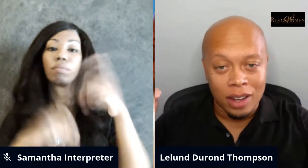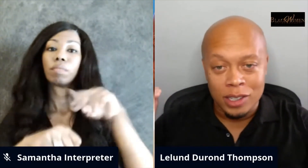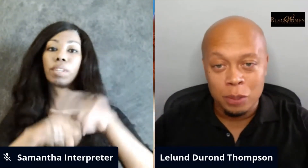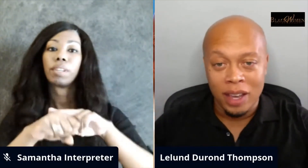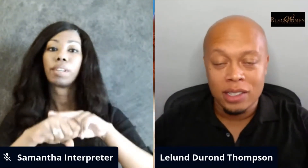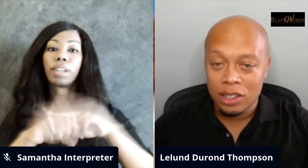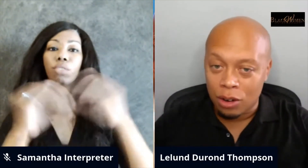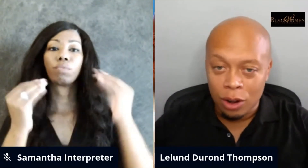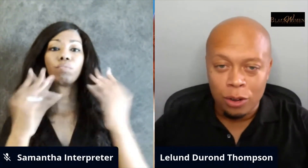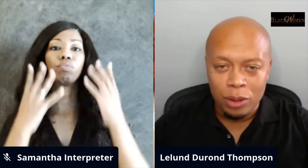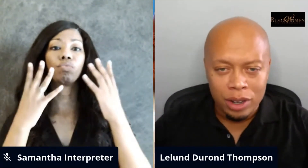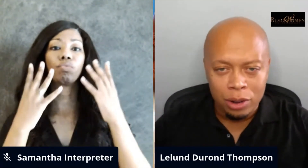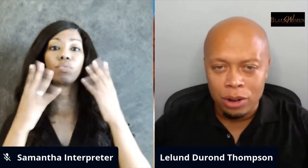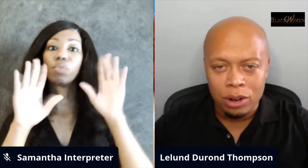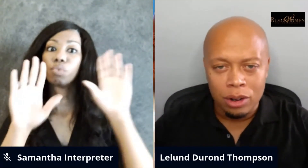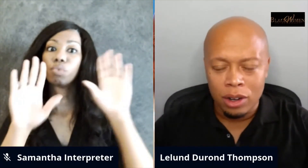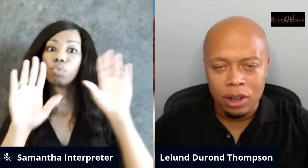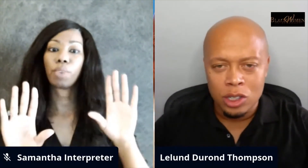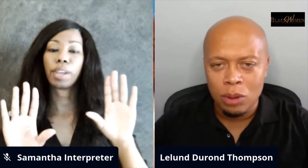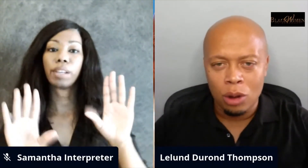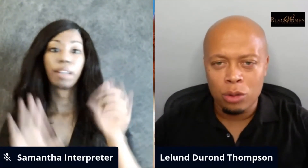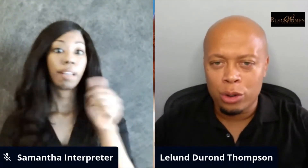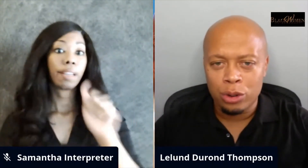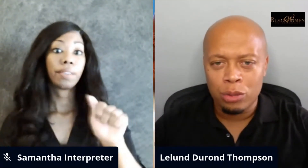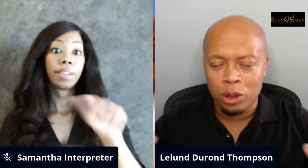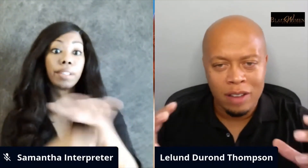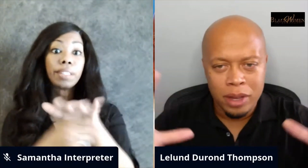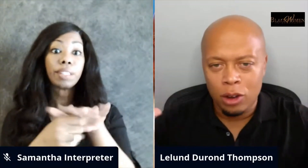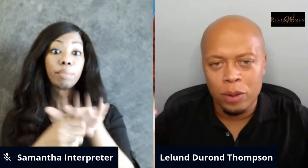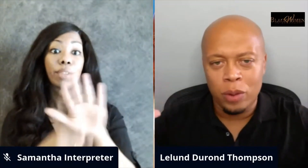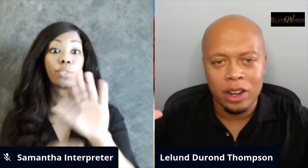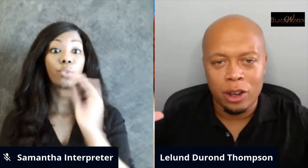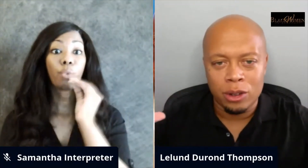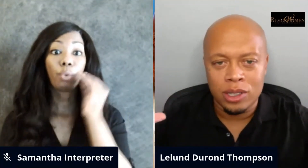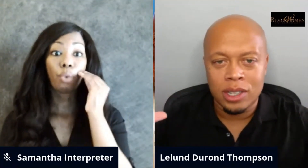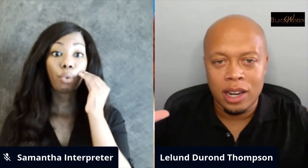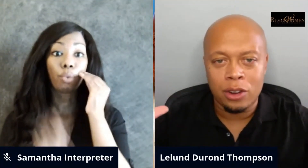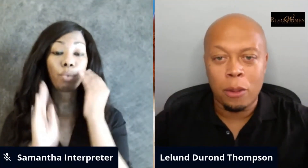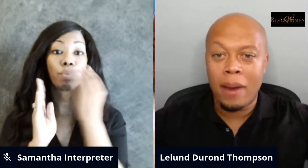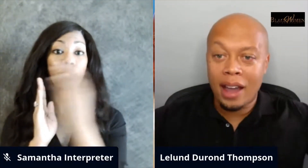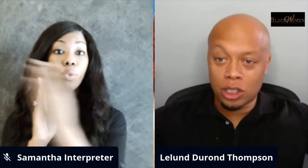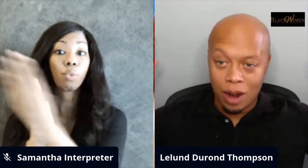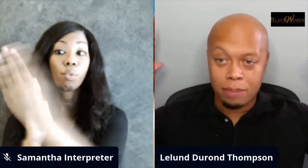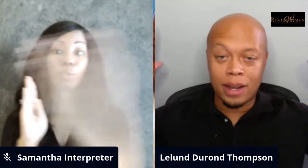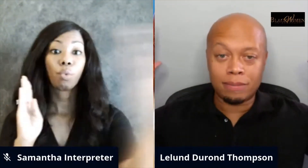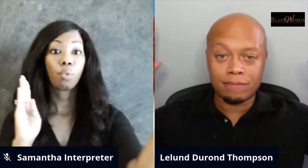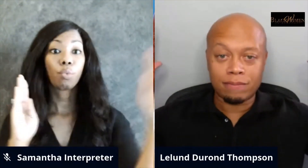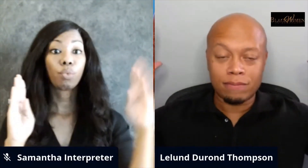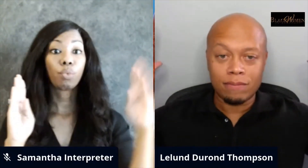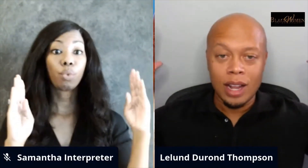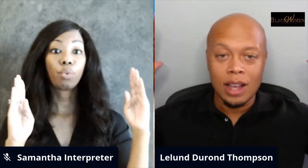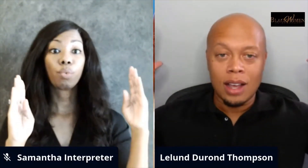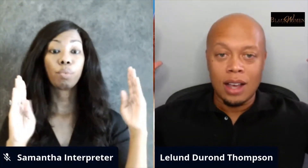have a space in your home, in your small room, or you have big open windows, setting your backdrop